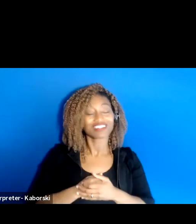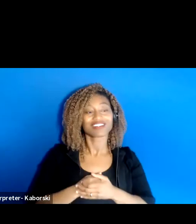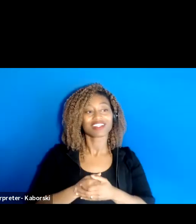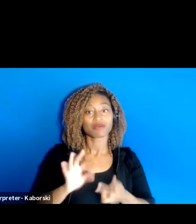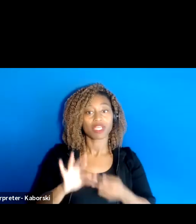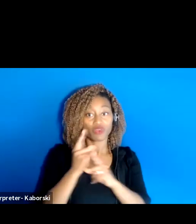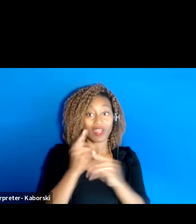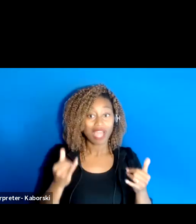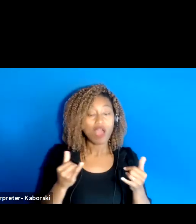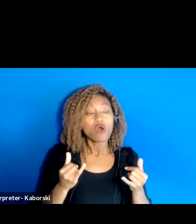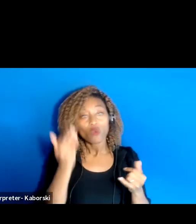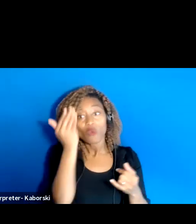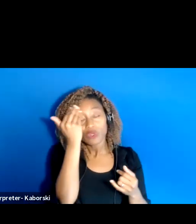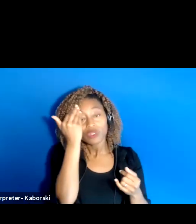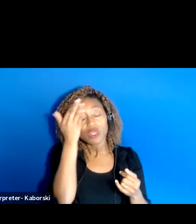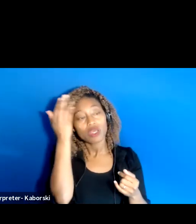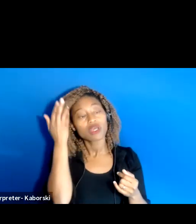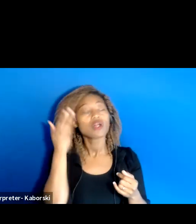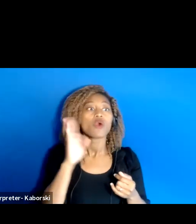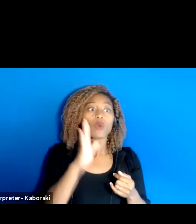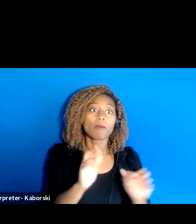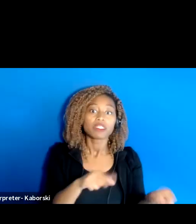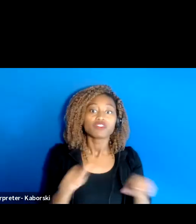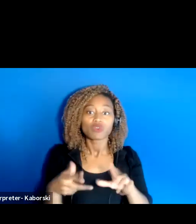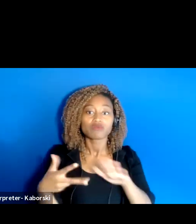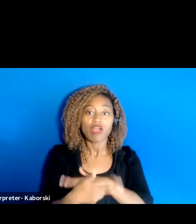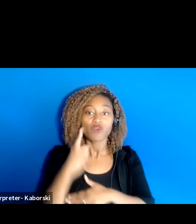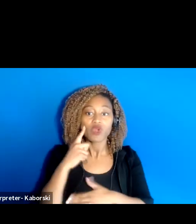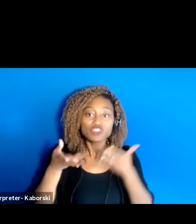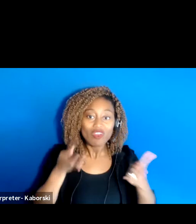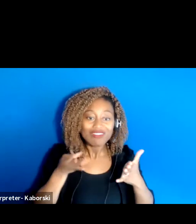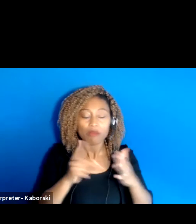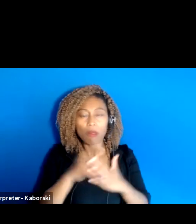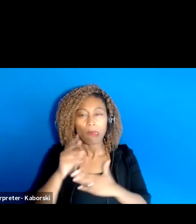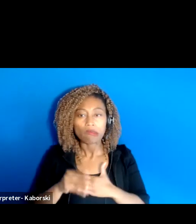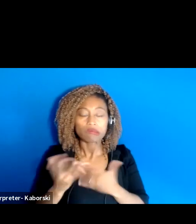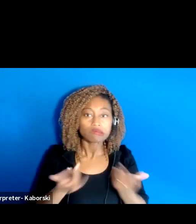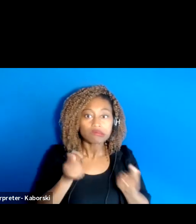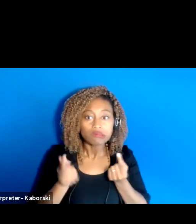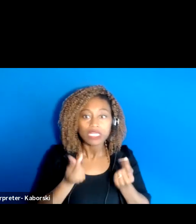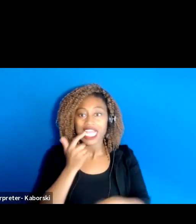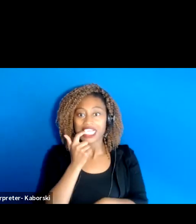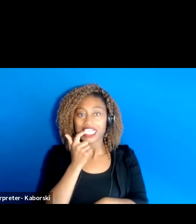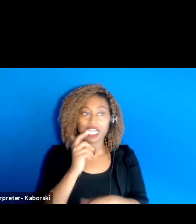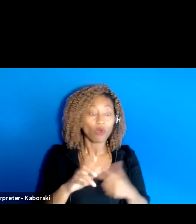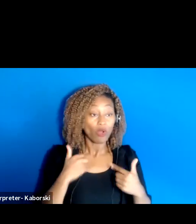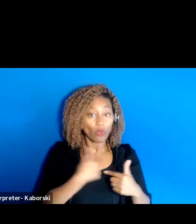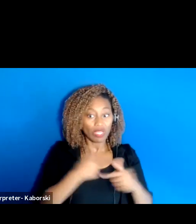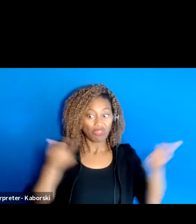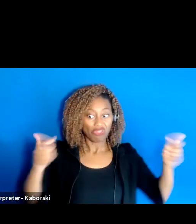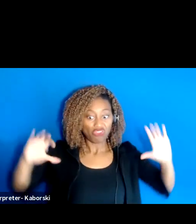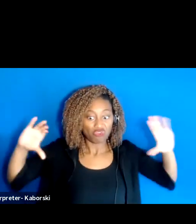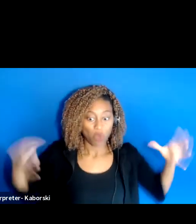we know that there's going to be potential cuts to services and programs, how can we as a large collective group